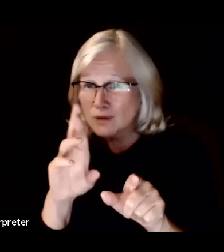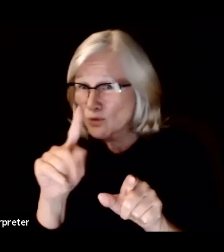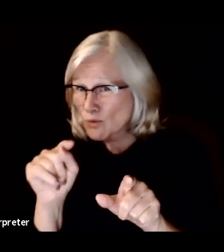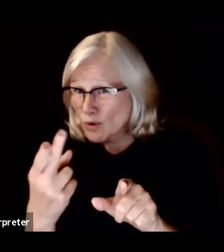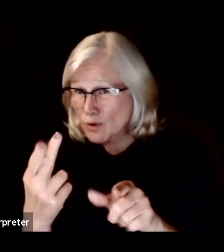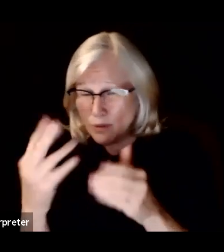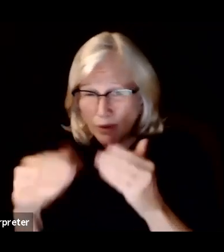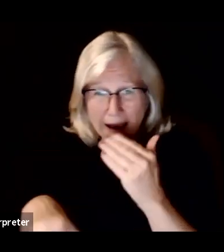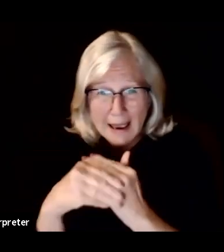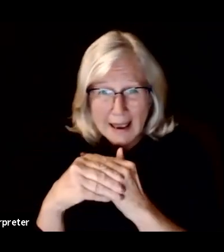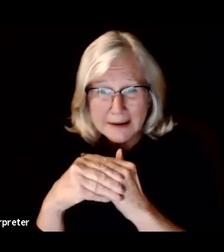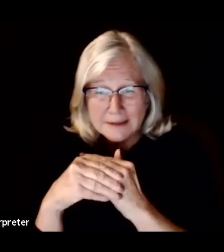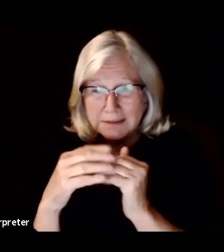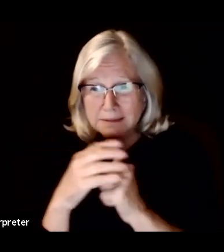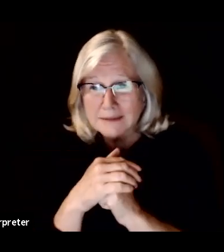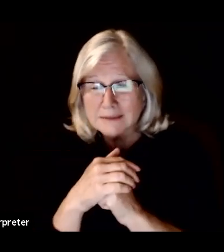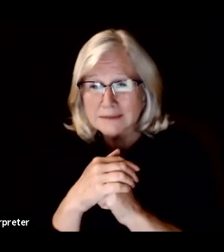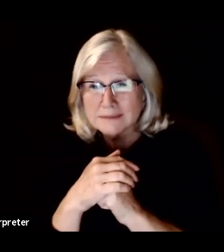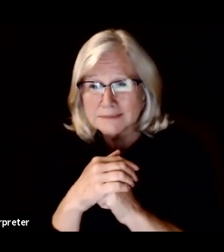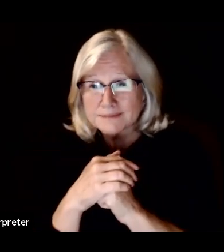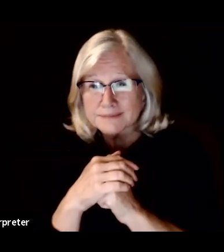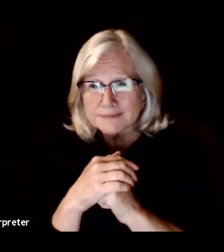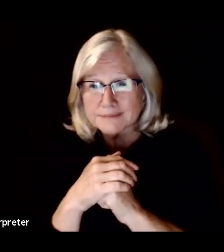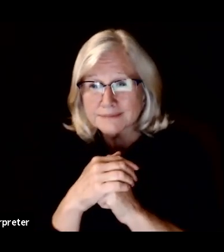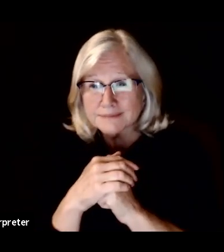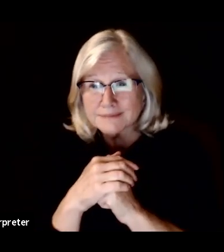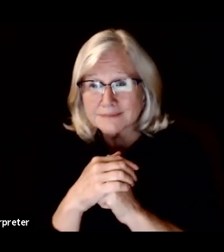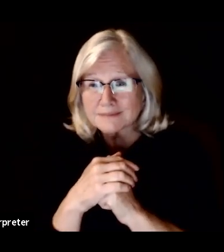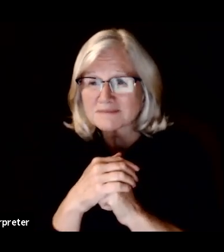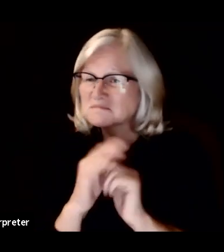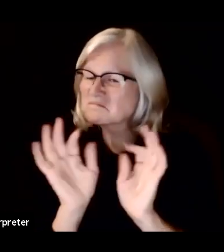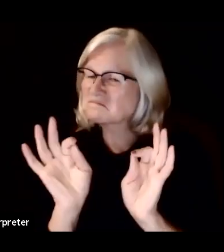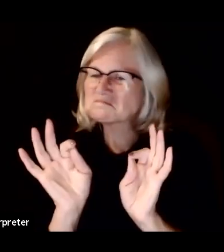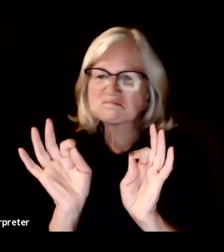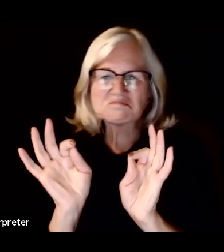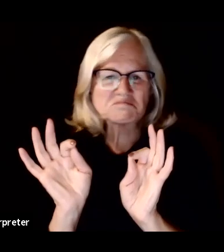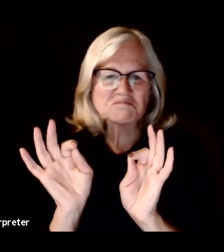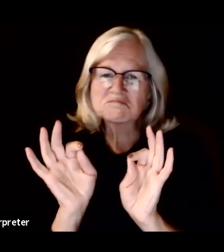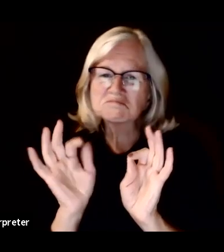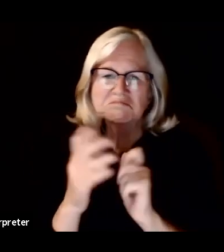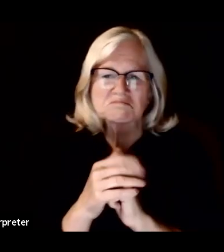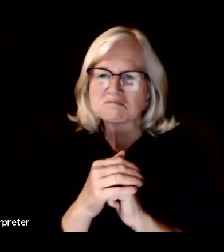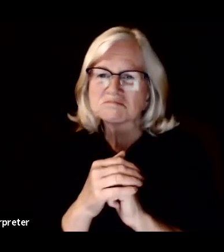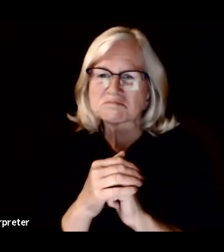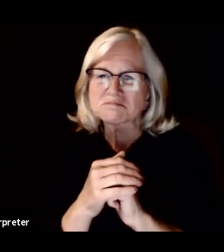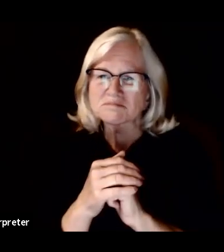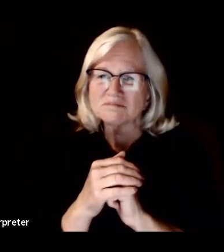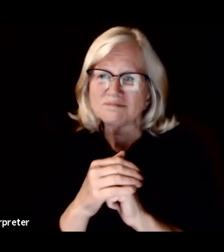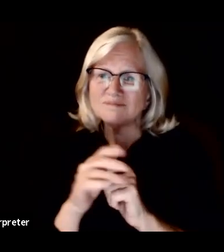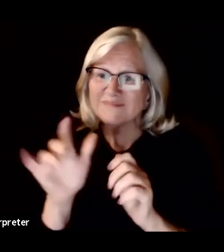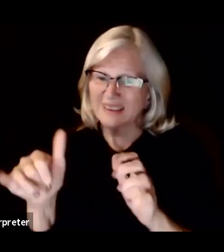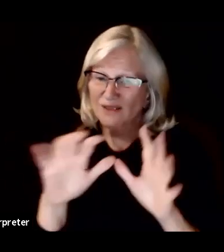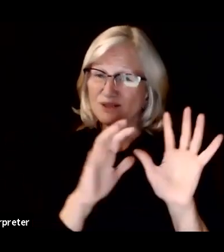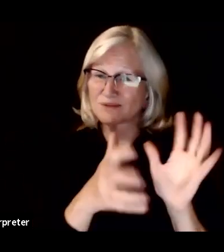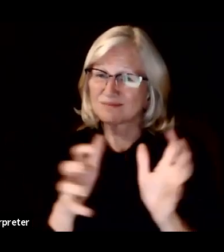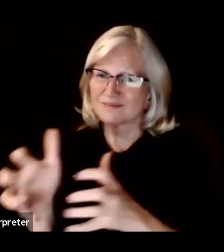No, I think you said it well. I mean, these are groups that we know that are at greater